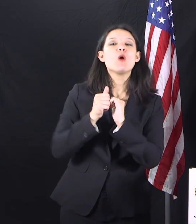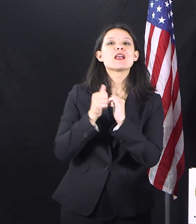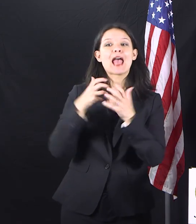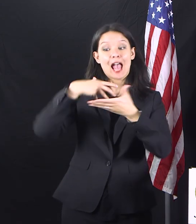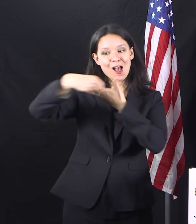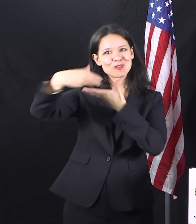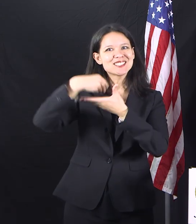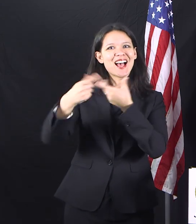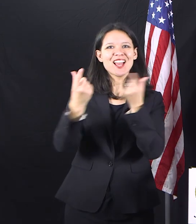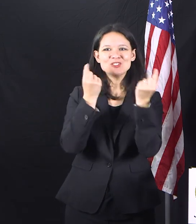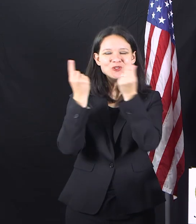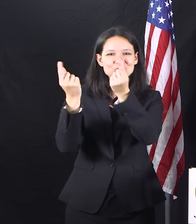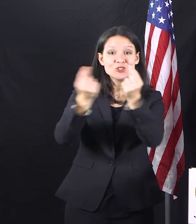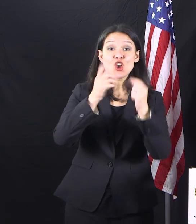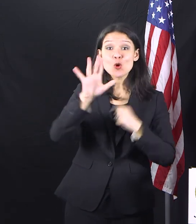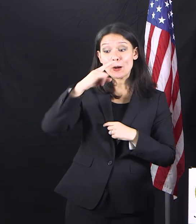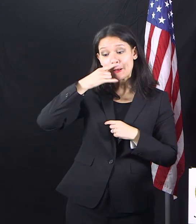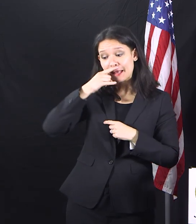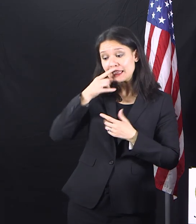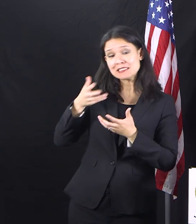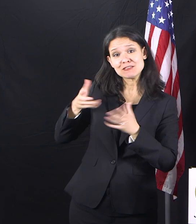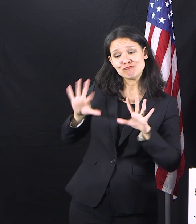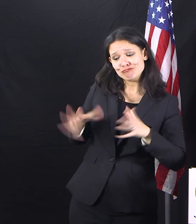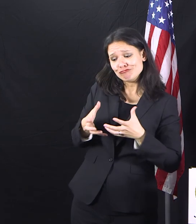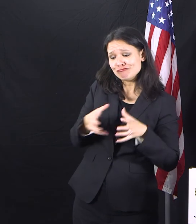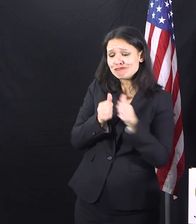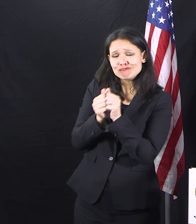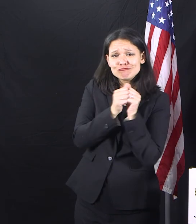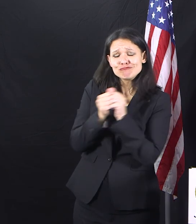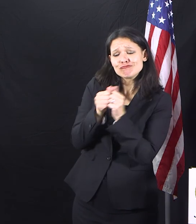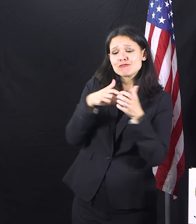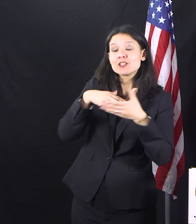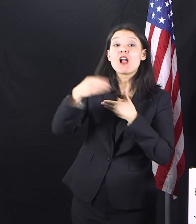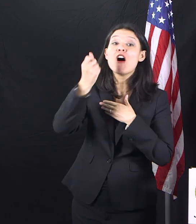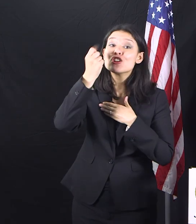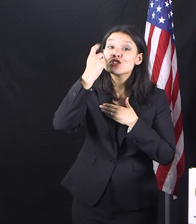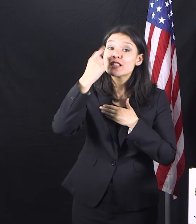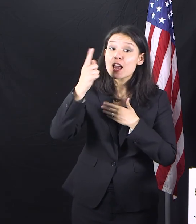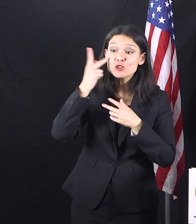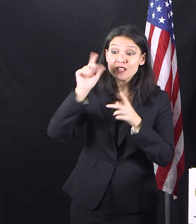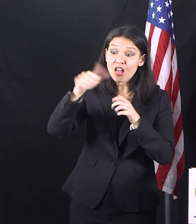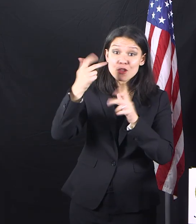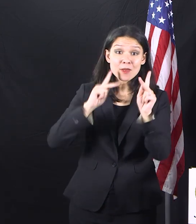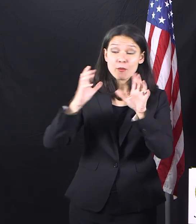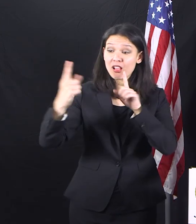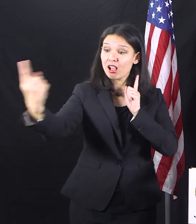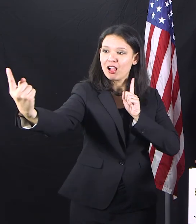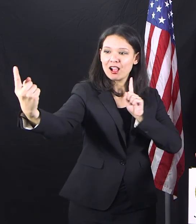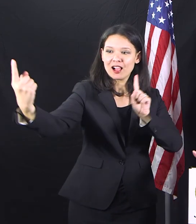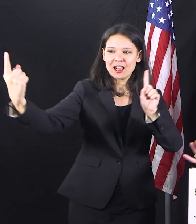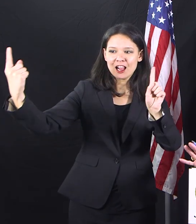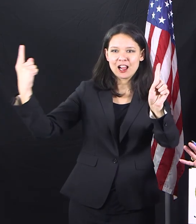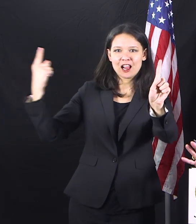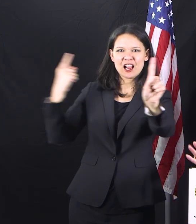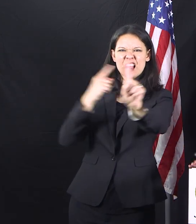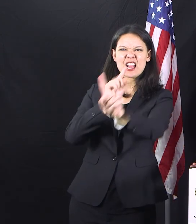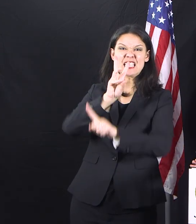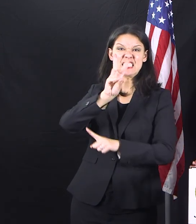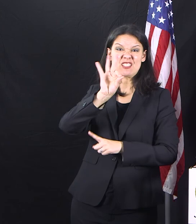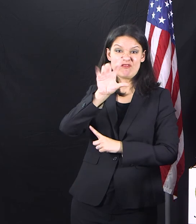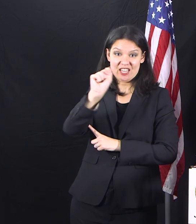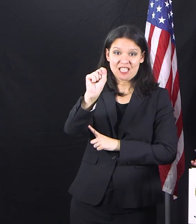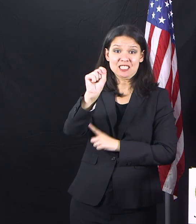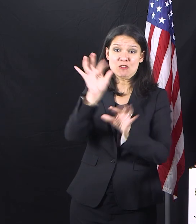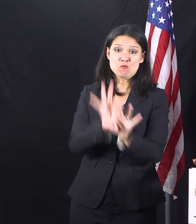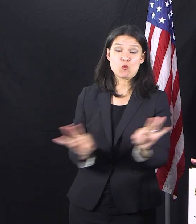being out there with your kids. Keep the social distance there. Stay 6 feet apart. I was out today running, and the trails have lots of